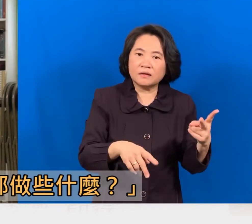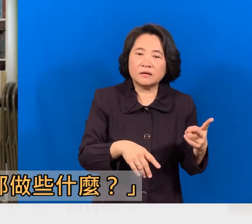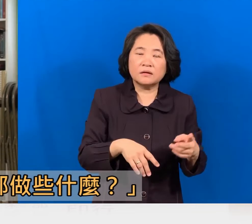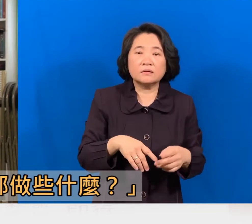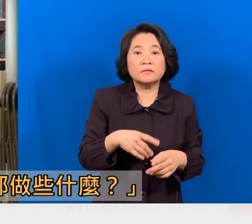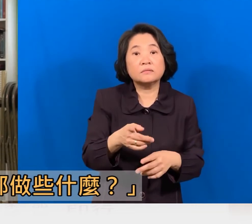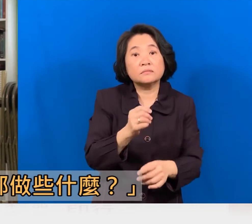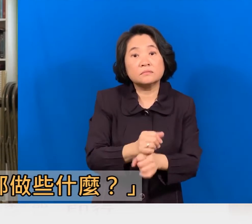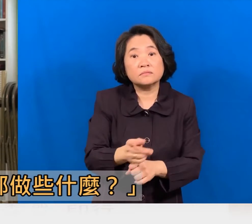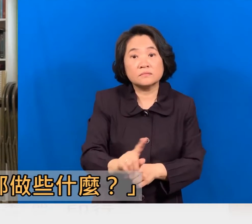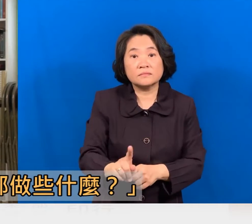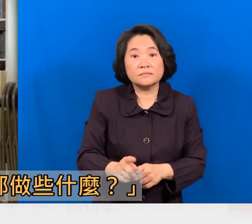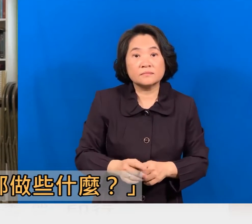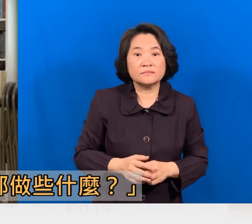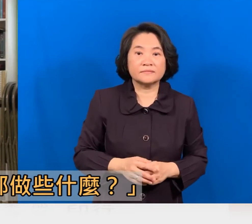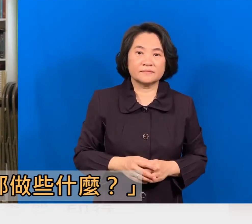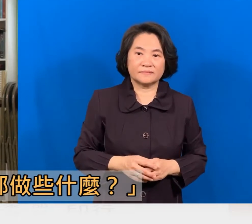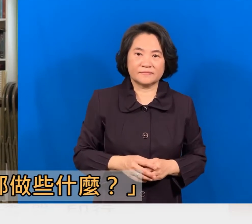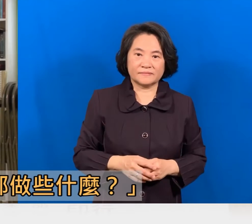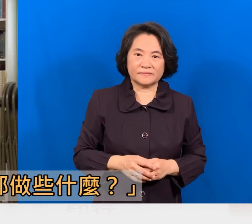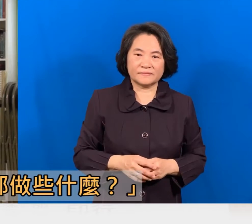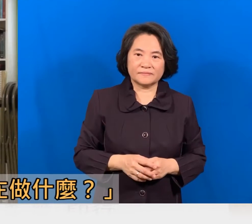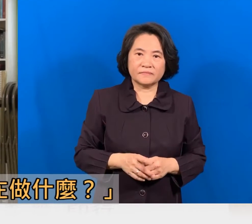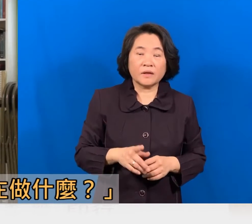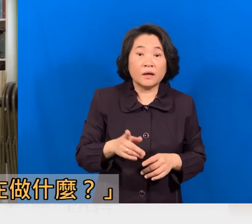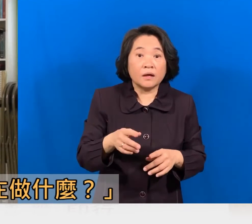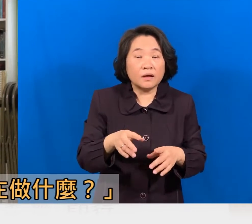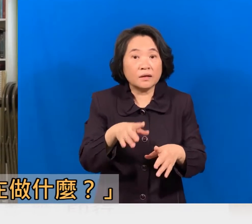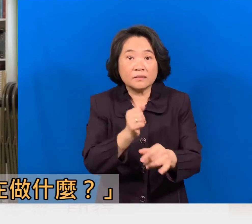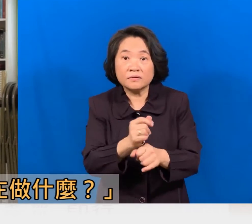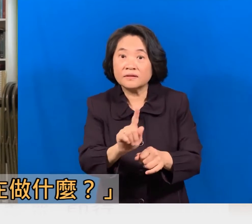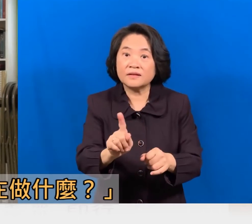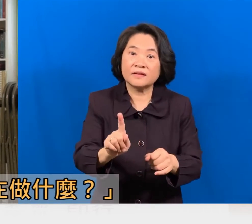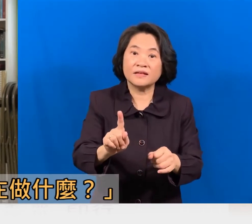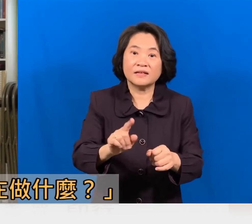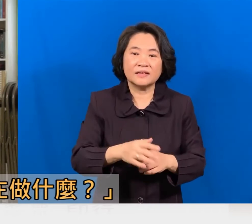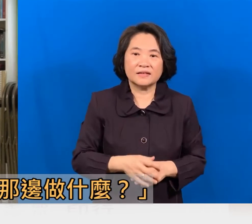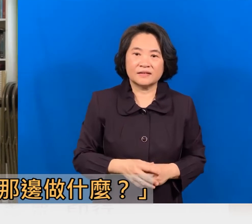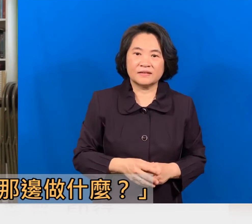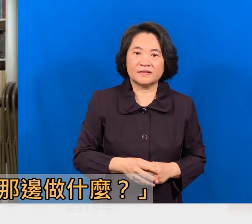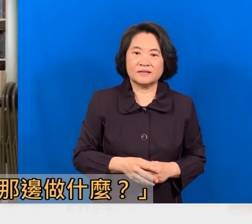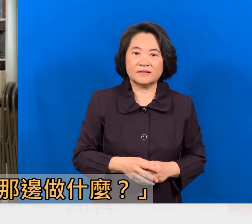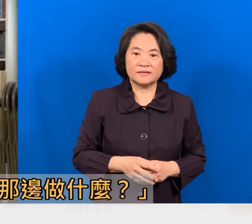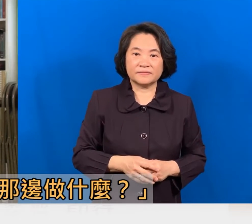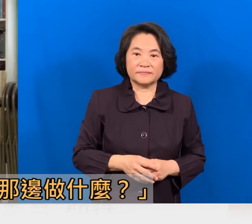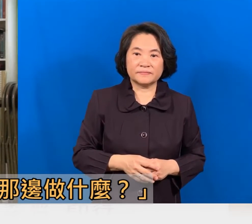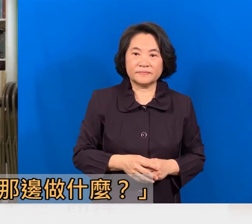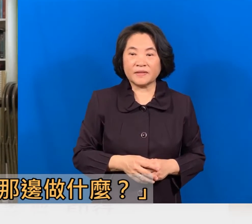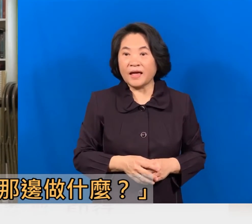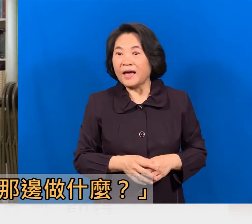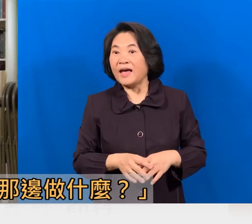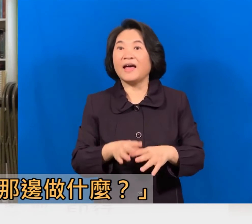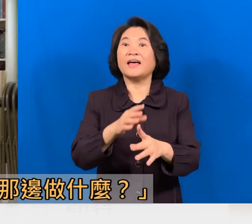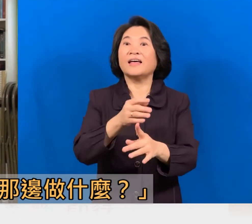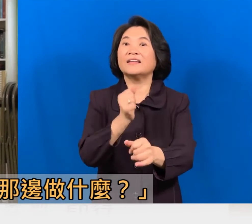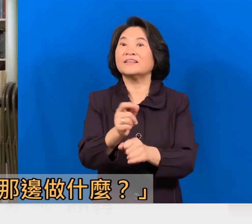"What do you usually do?" "What are you doing right now?" Or, "Hey, what are you up to